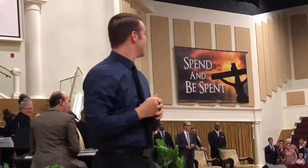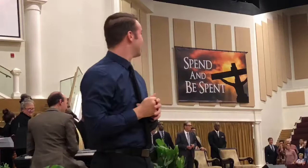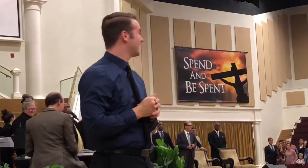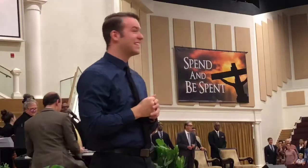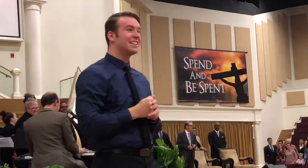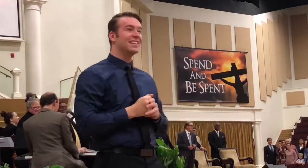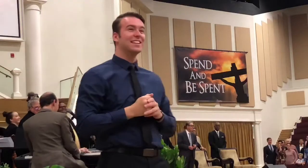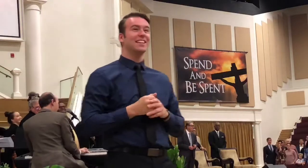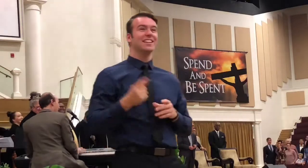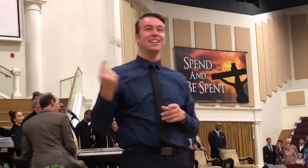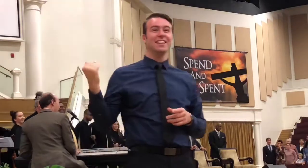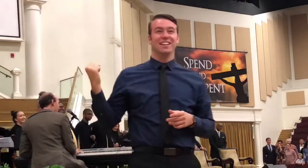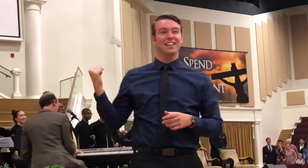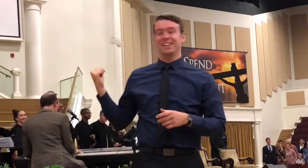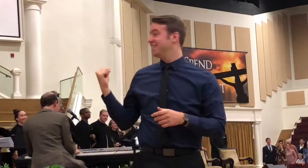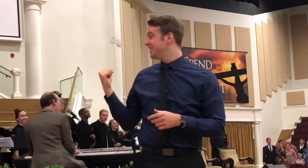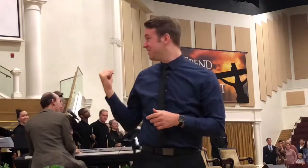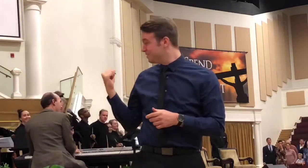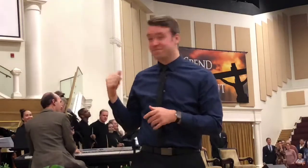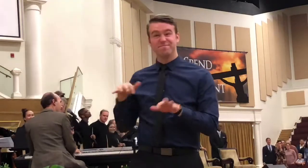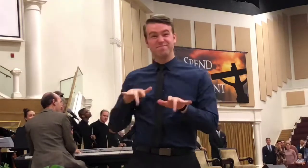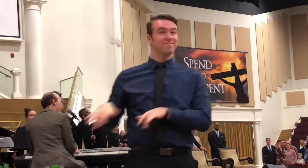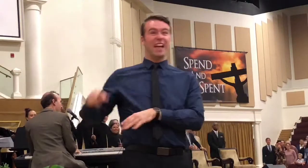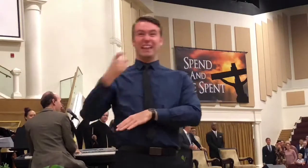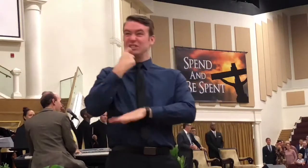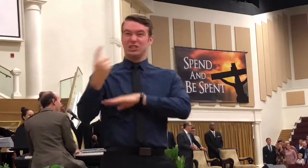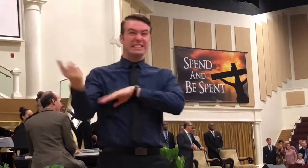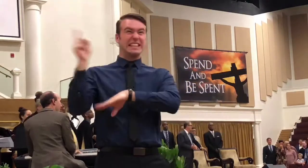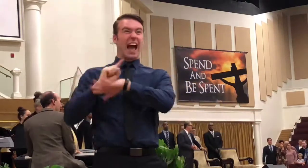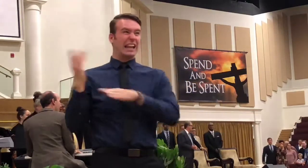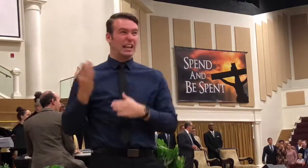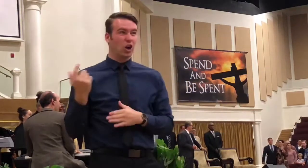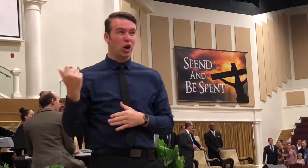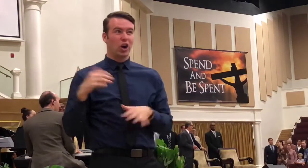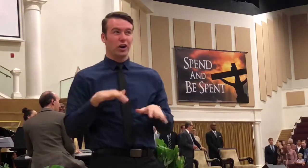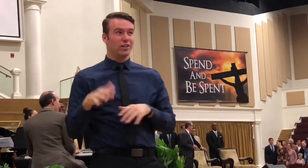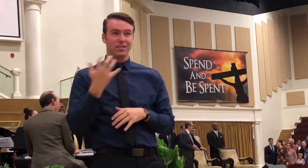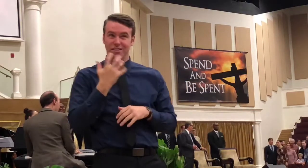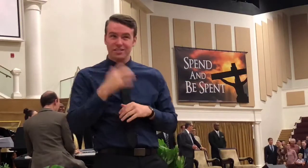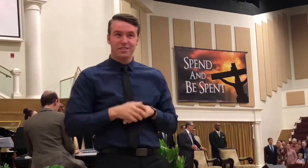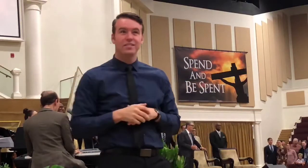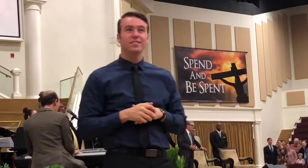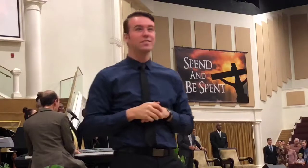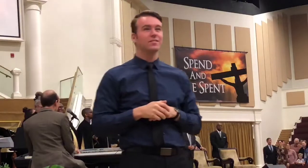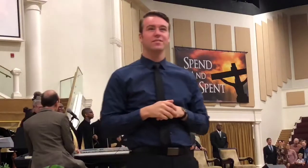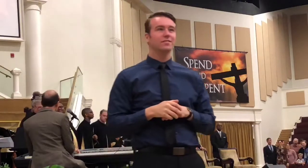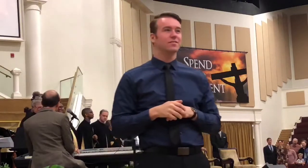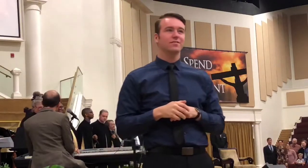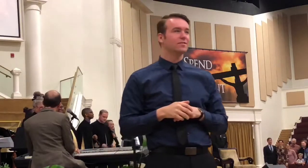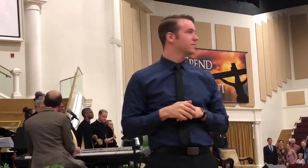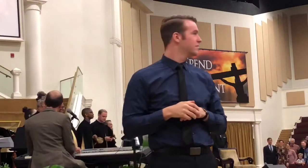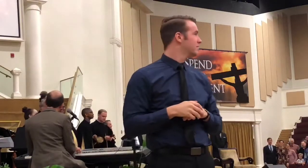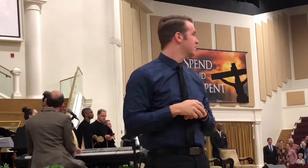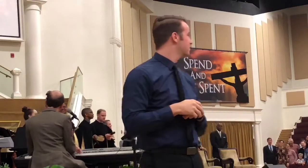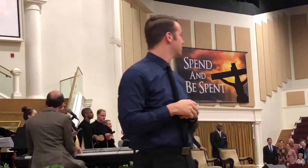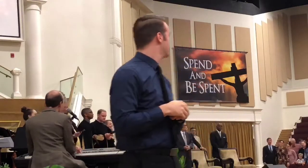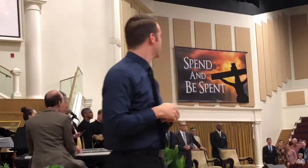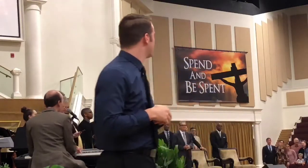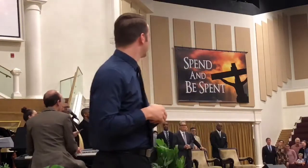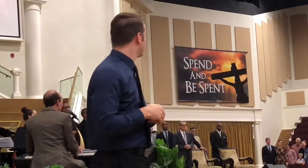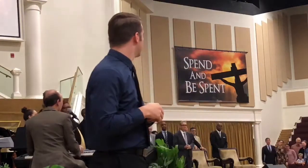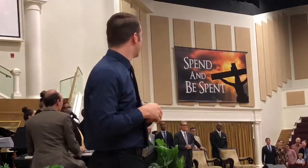They're up here and you don't even know the difference, man. I mean, they just got it. I mean, I never could get